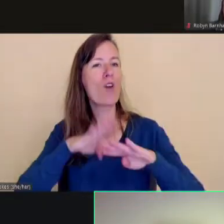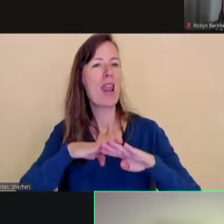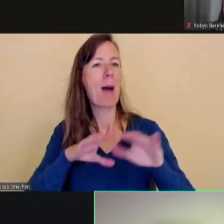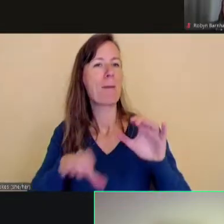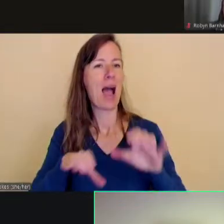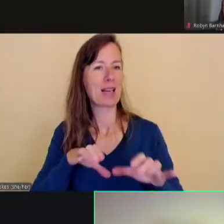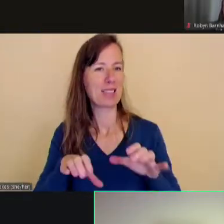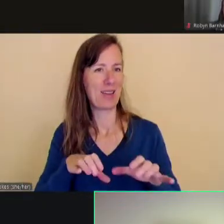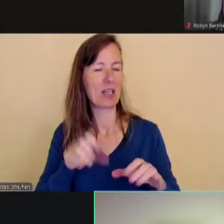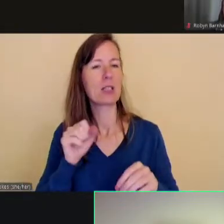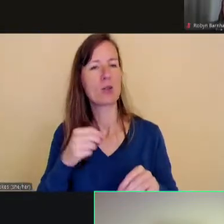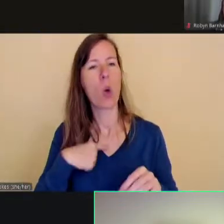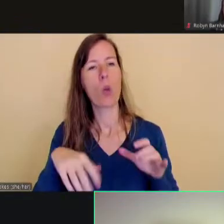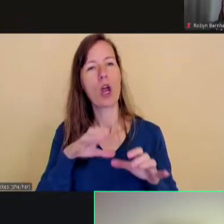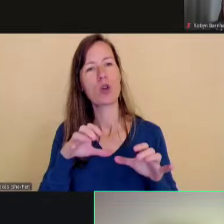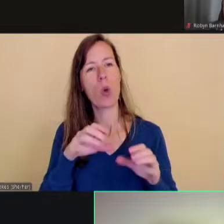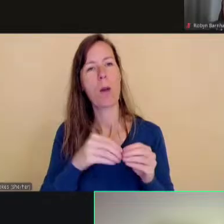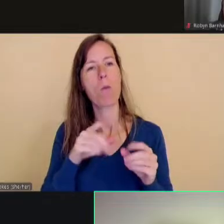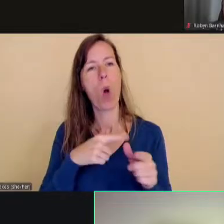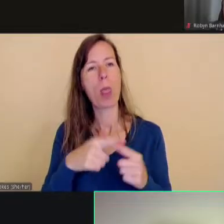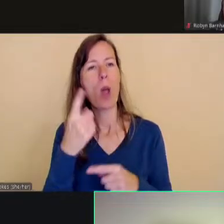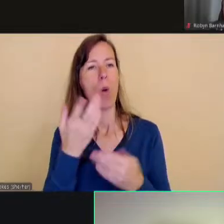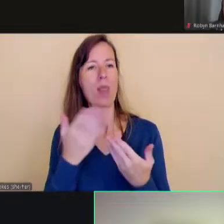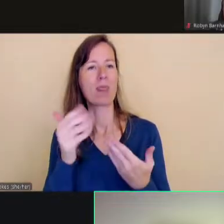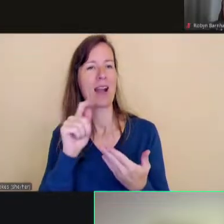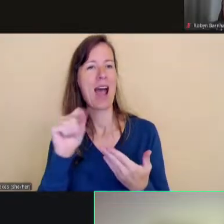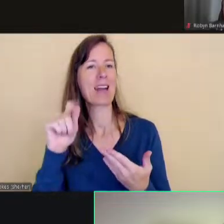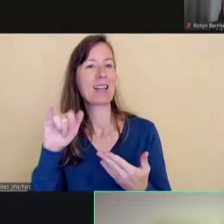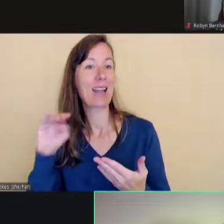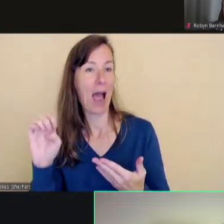time, as opposed to waiting for one thing to do the next,